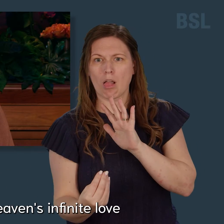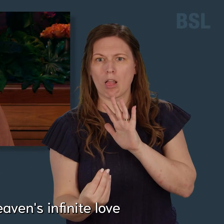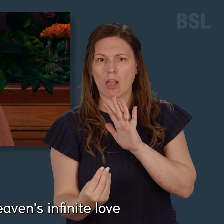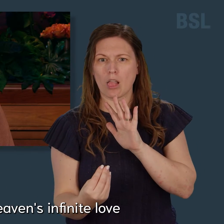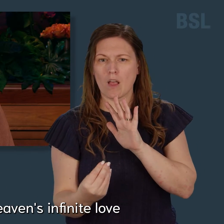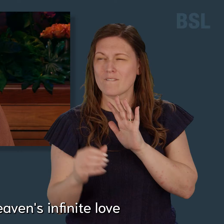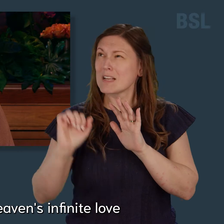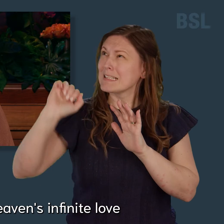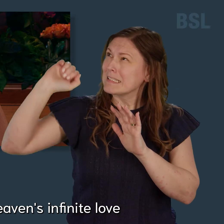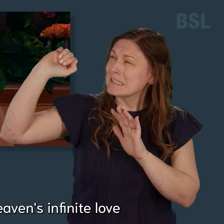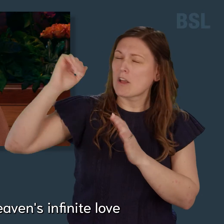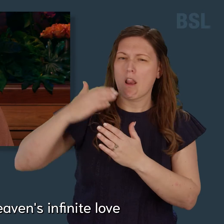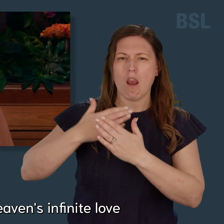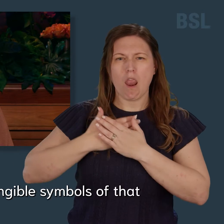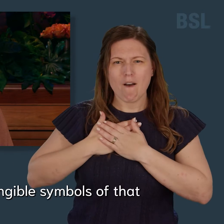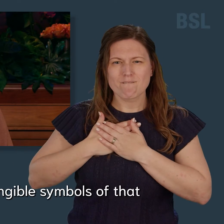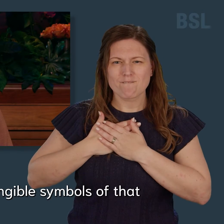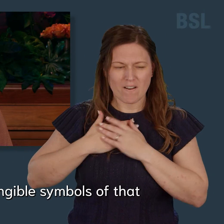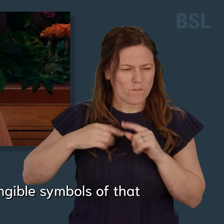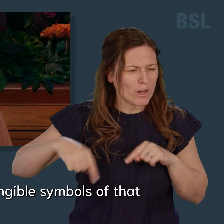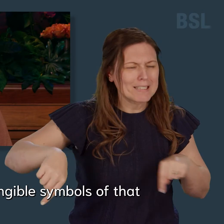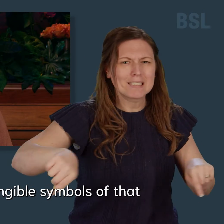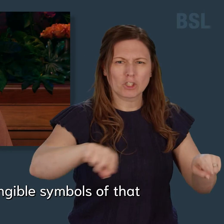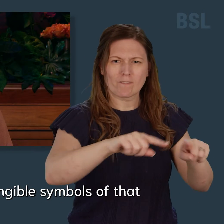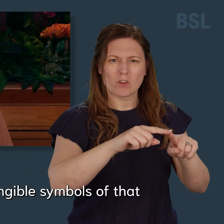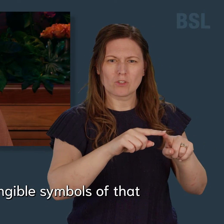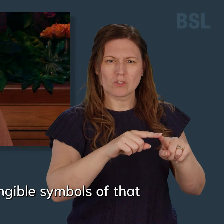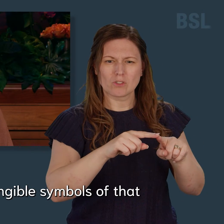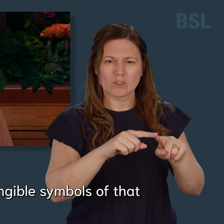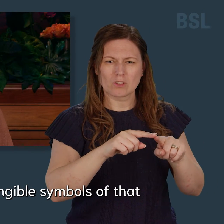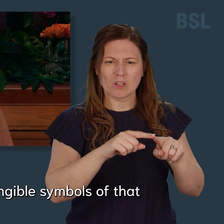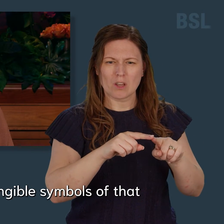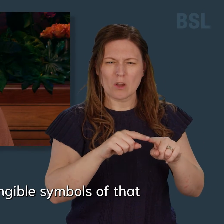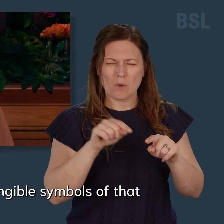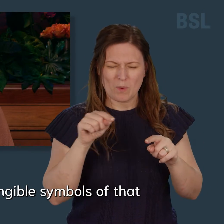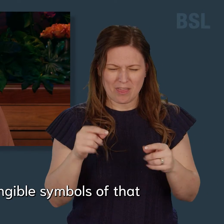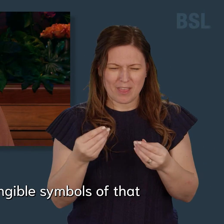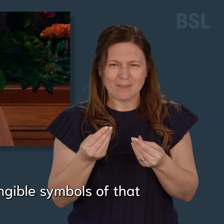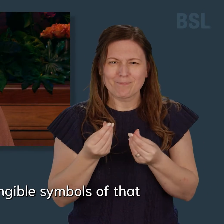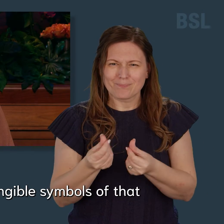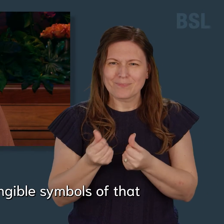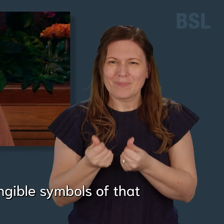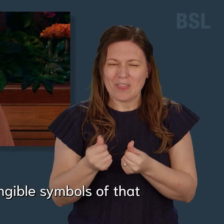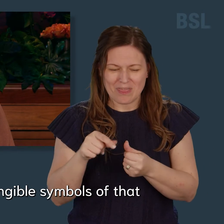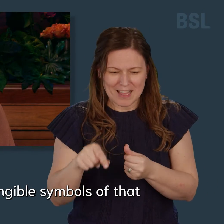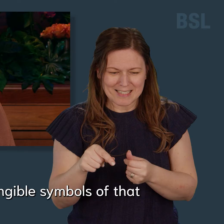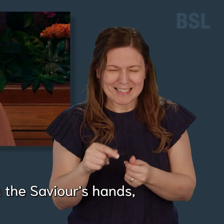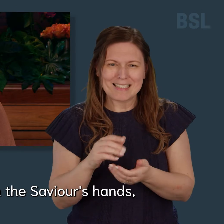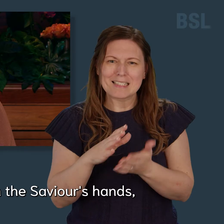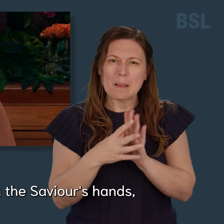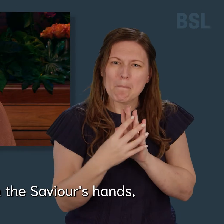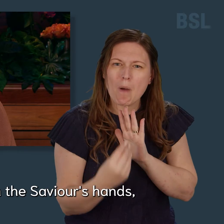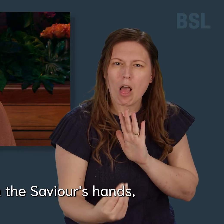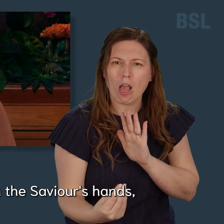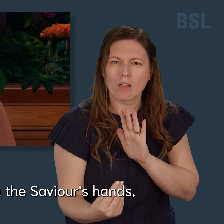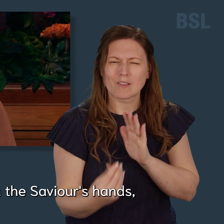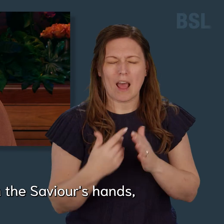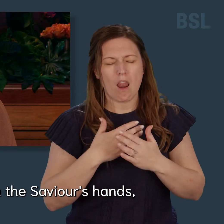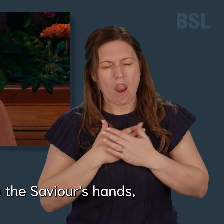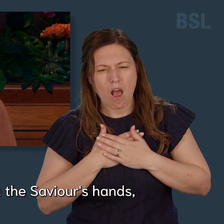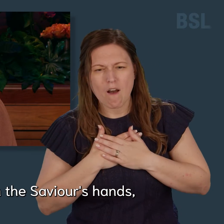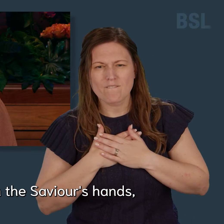our Father in heaven's infinite love for each of us. With the tangible symbols of that love and